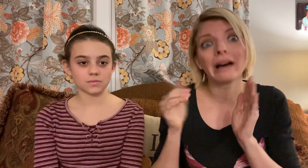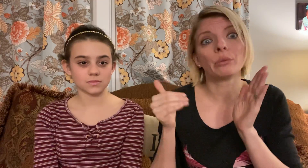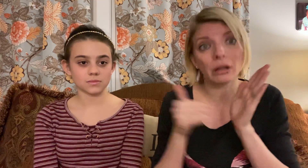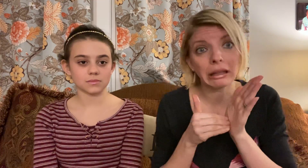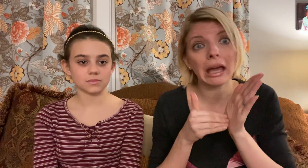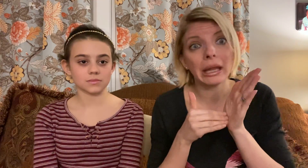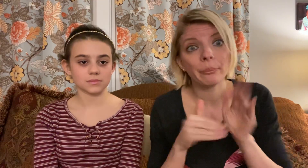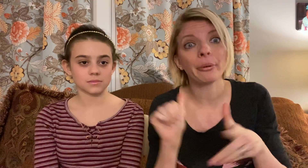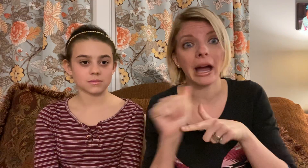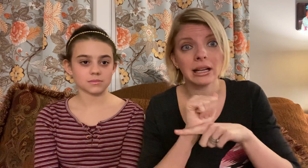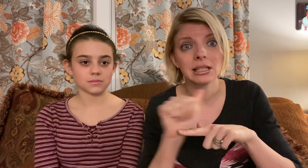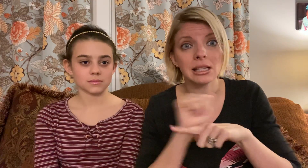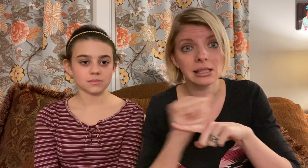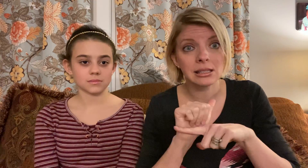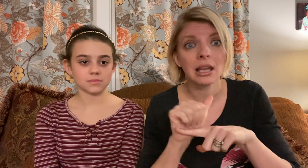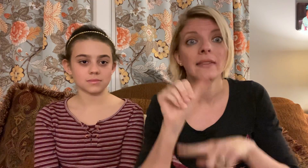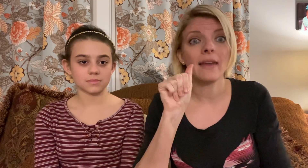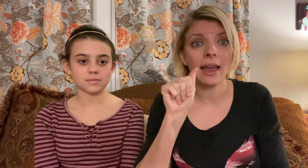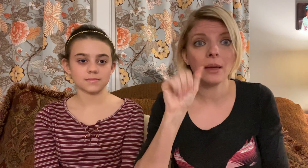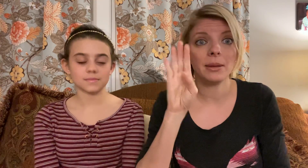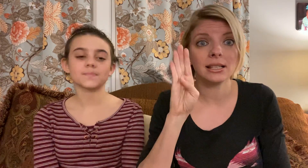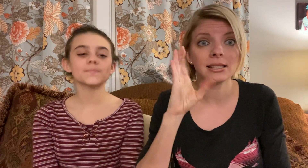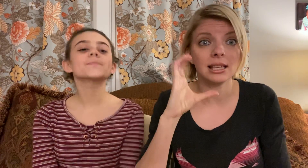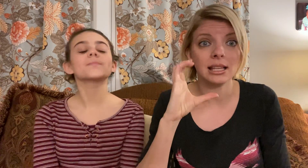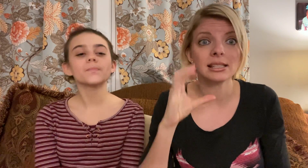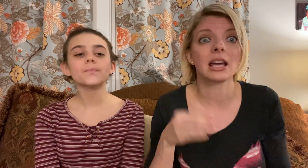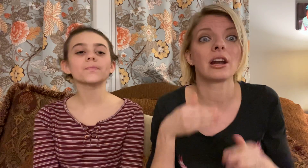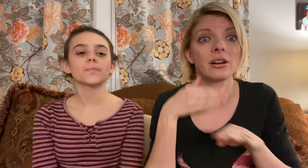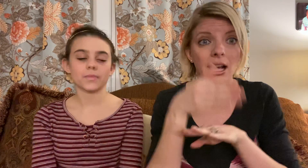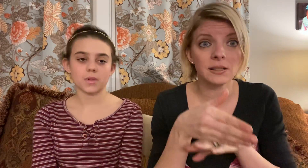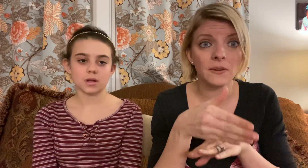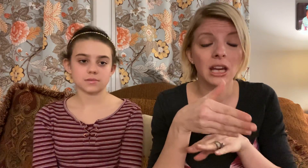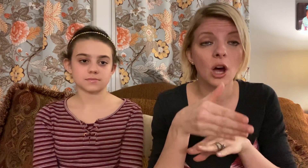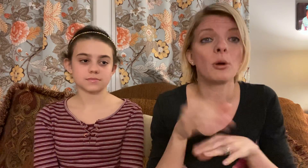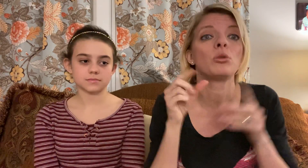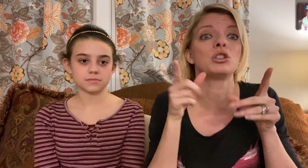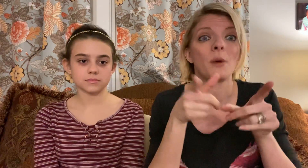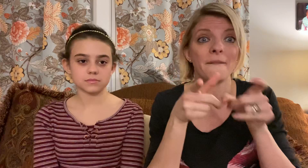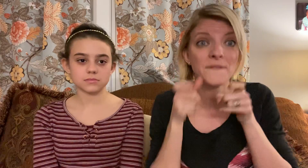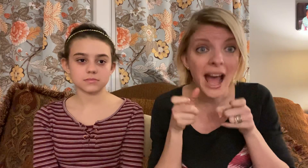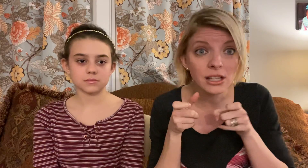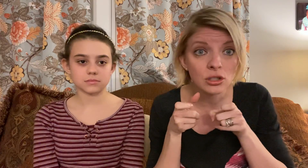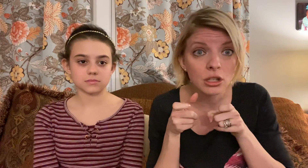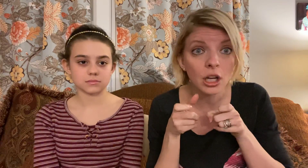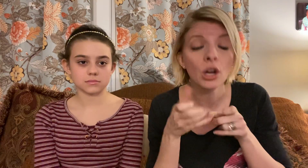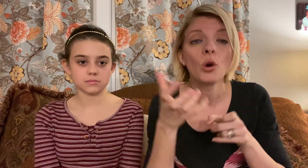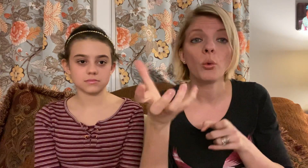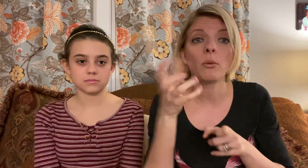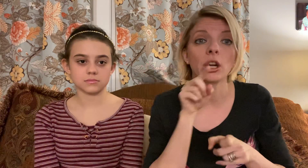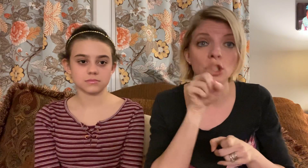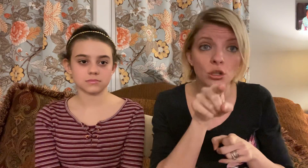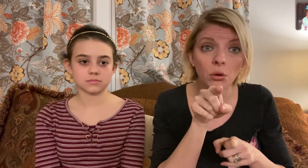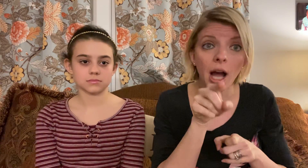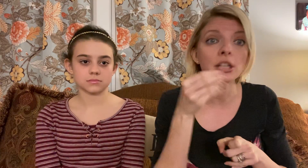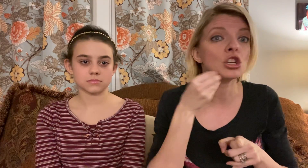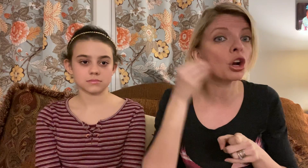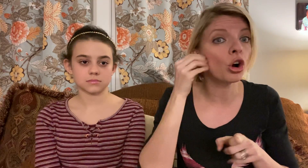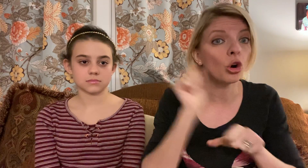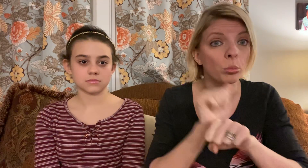we'll again practice the ABCs in our next video, but we'll do it faster. We want you guys, your